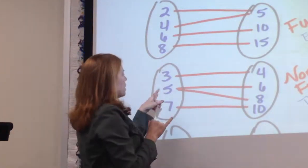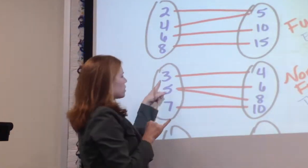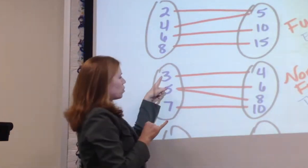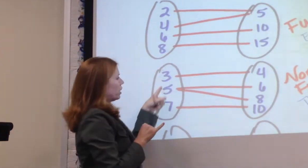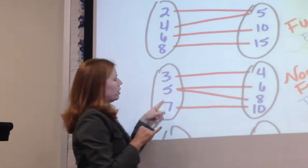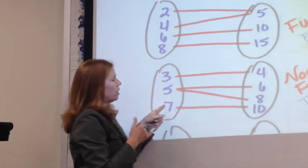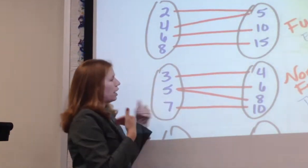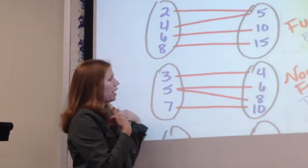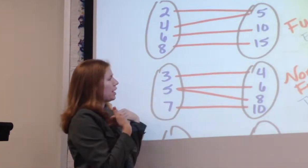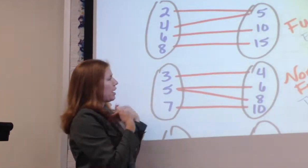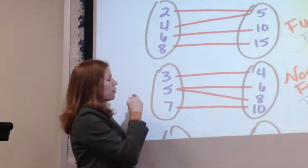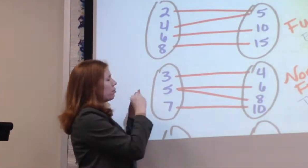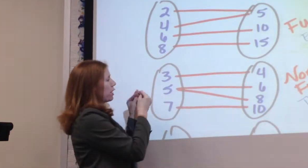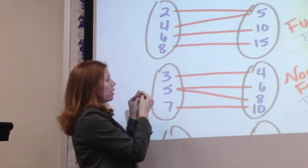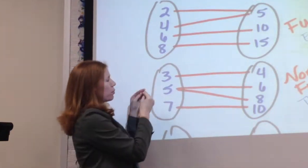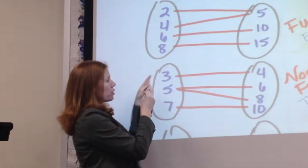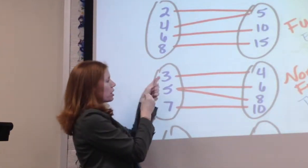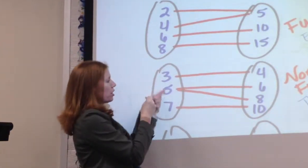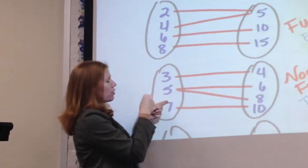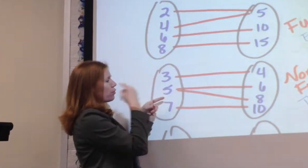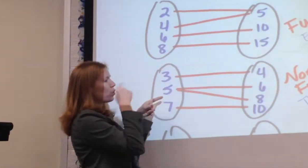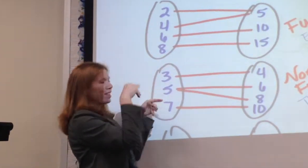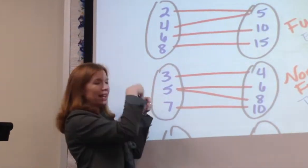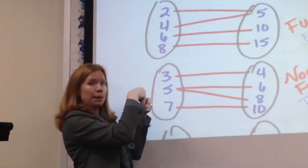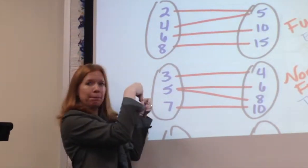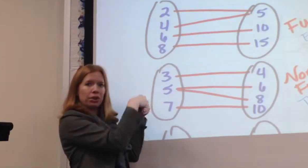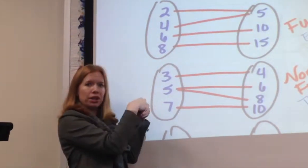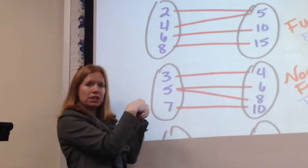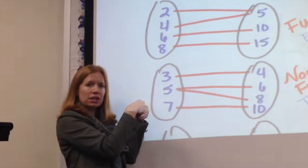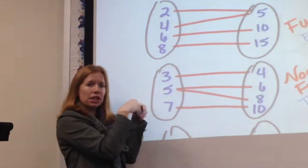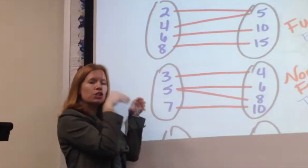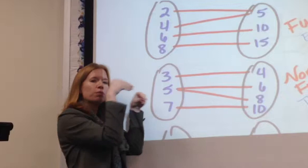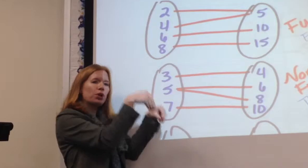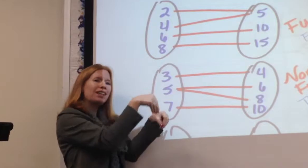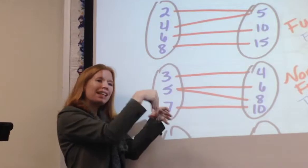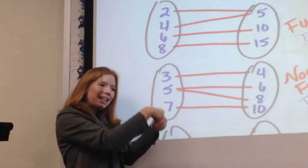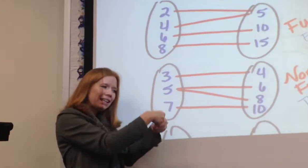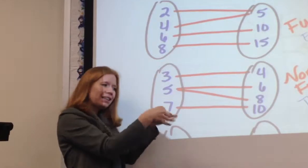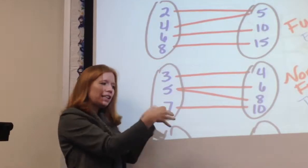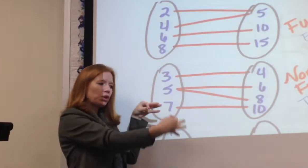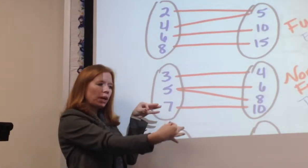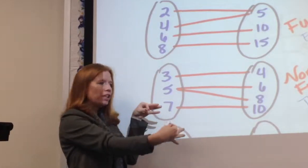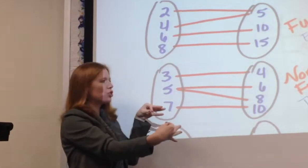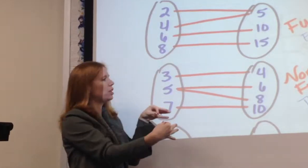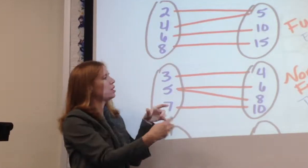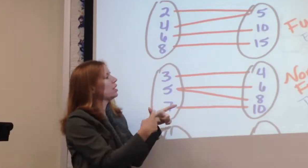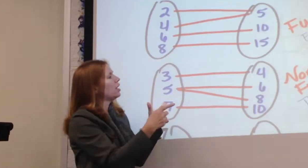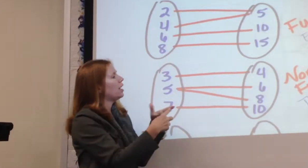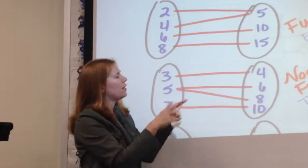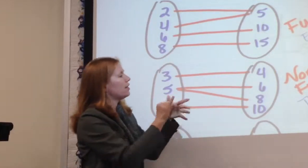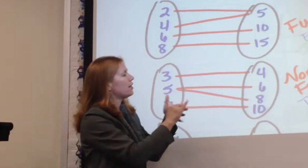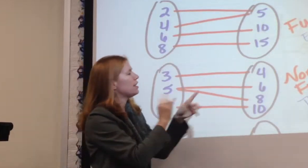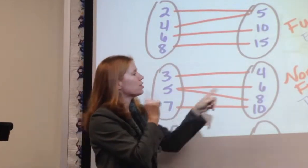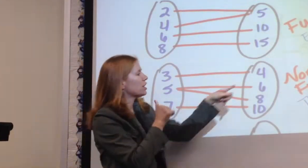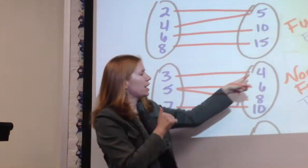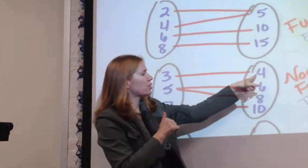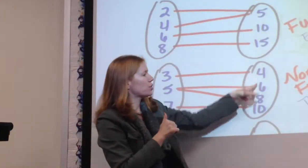This one, I have my numbers here for the input to put in the equation, and then these are the